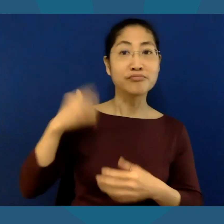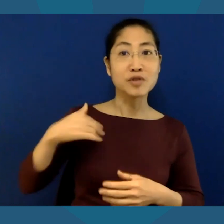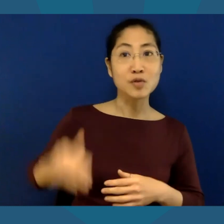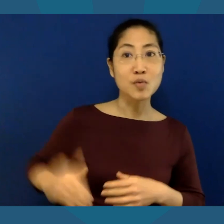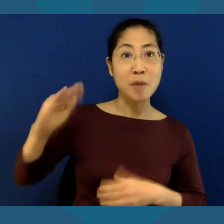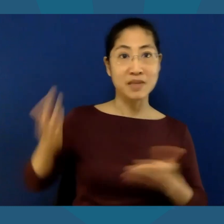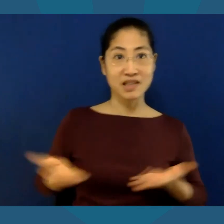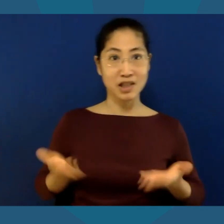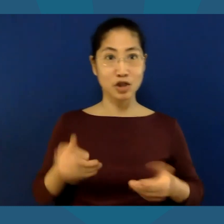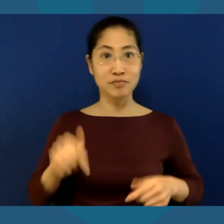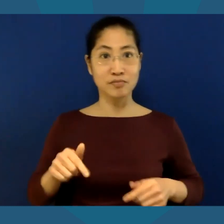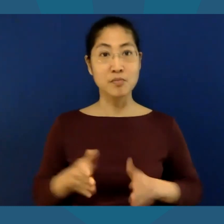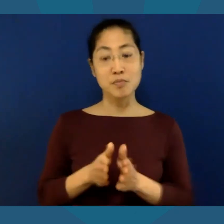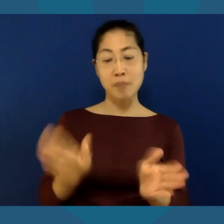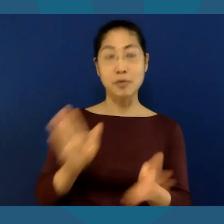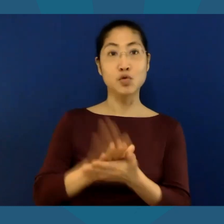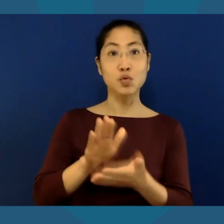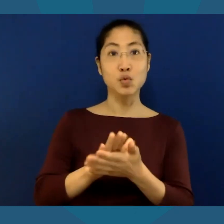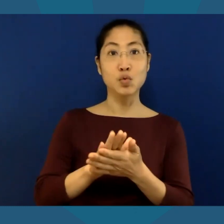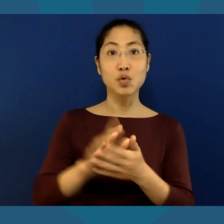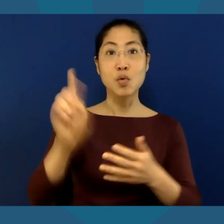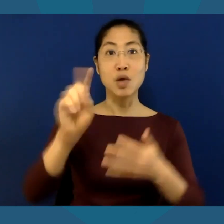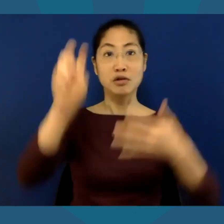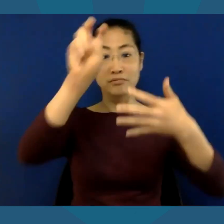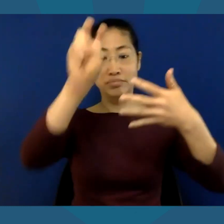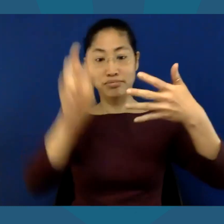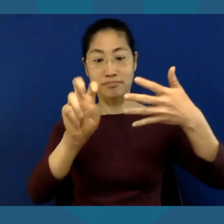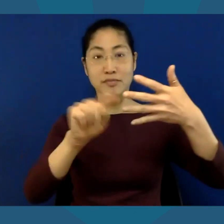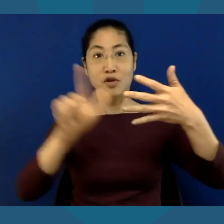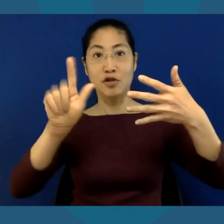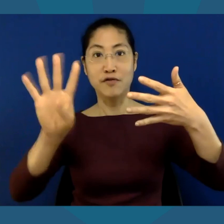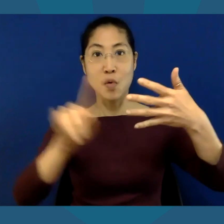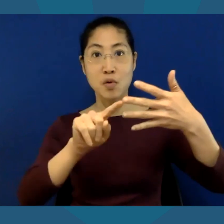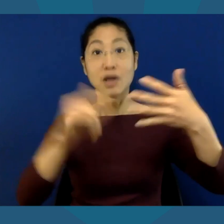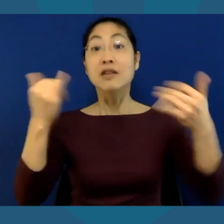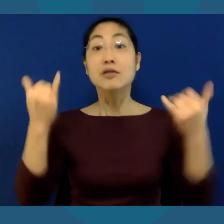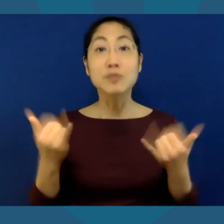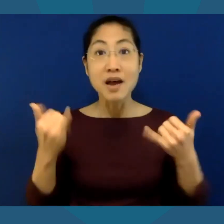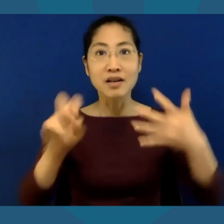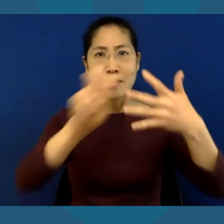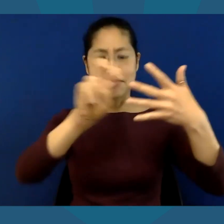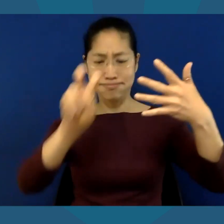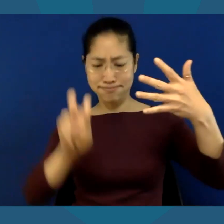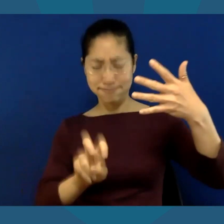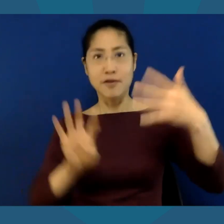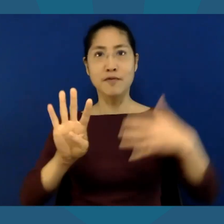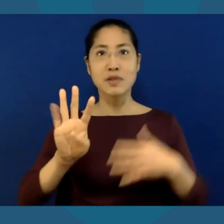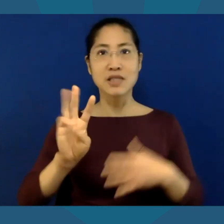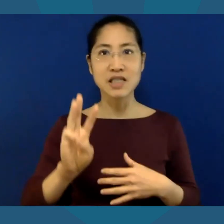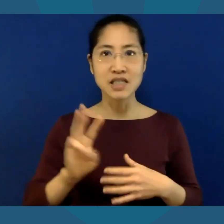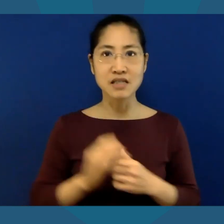When I grew up in Arizona, our public schools ranked 34th out of 50